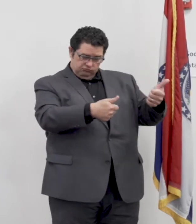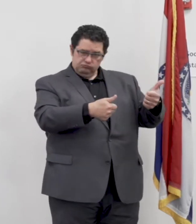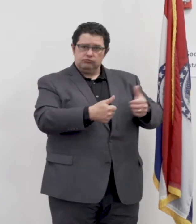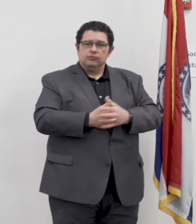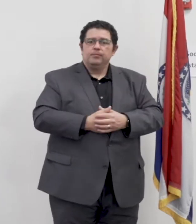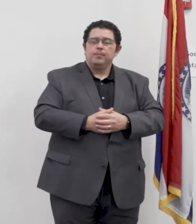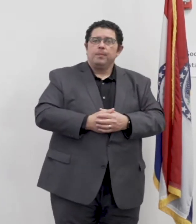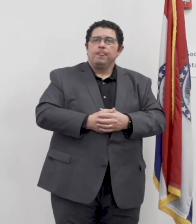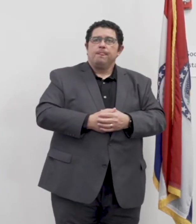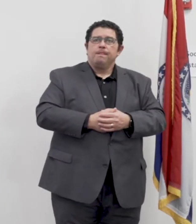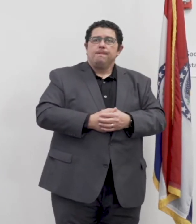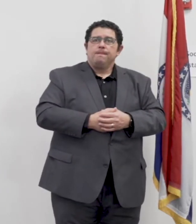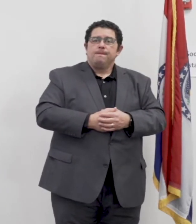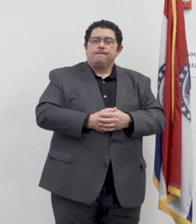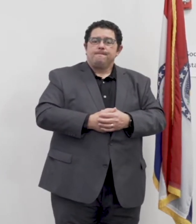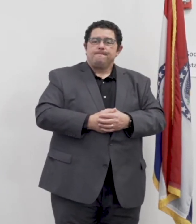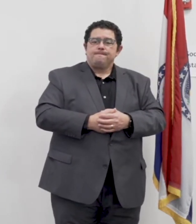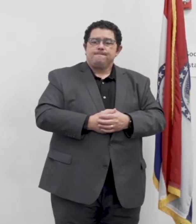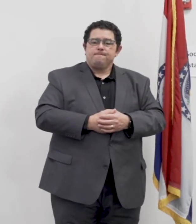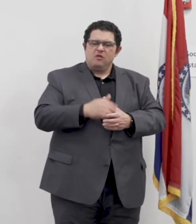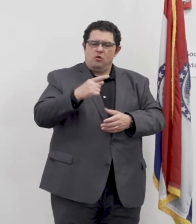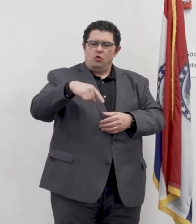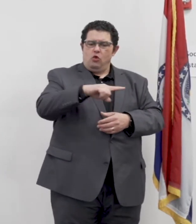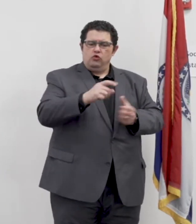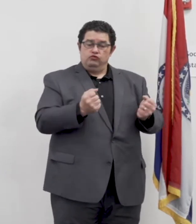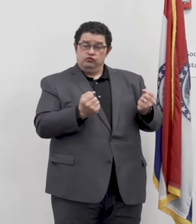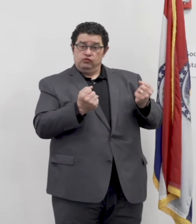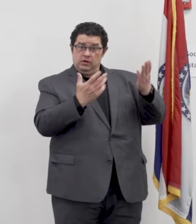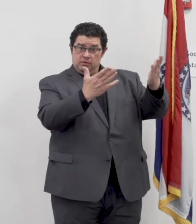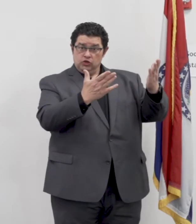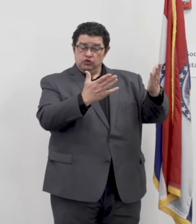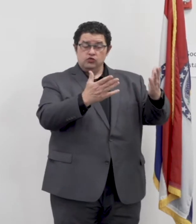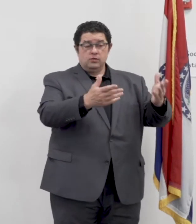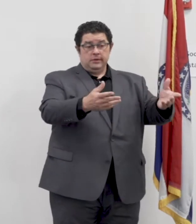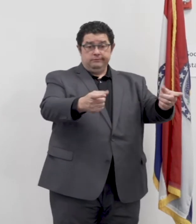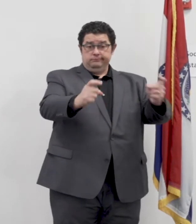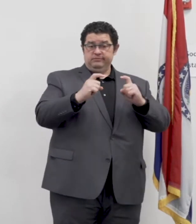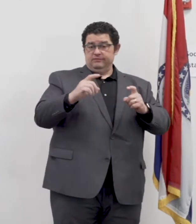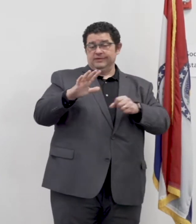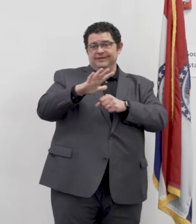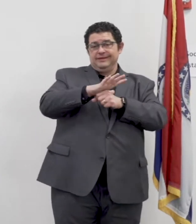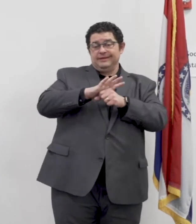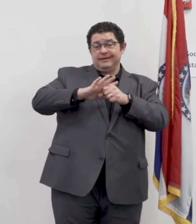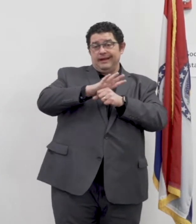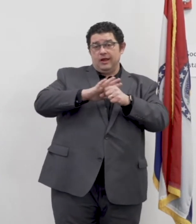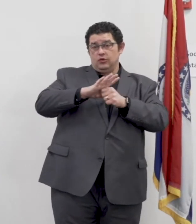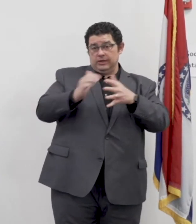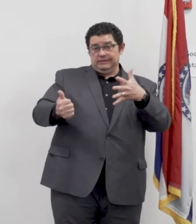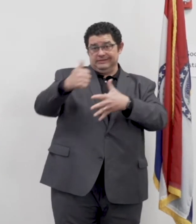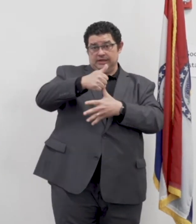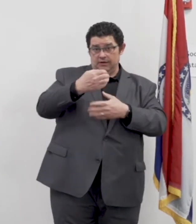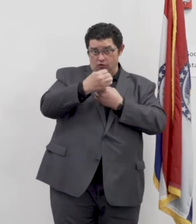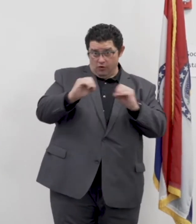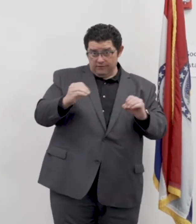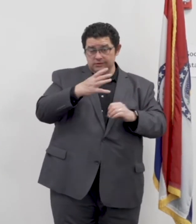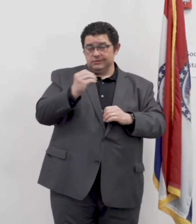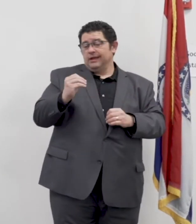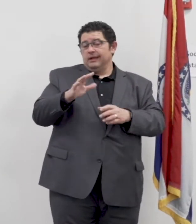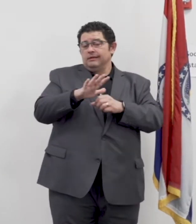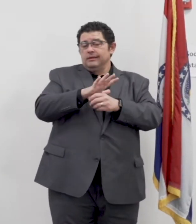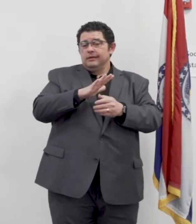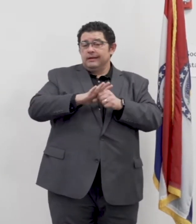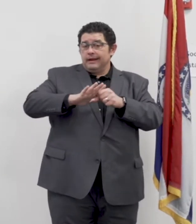The accounting firm recommendations will be reported to the county executive's office through our process and also to the county council's